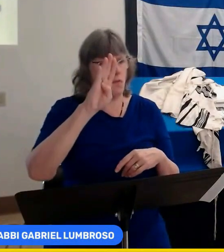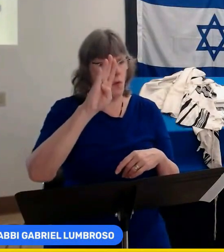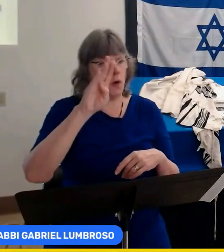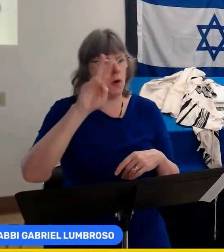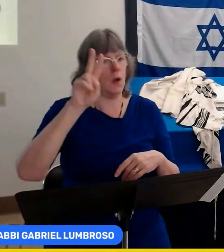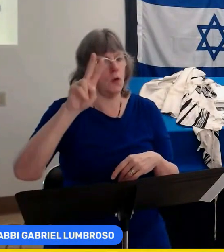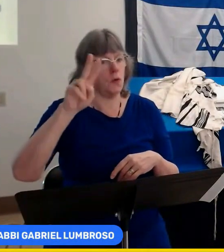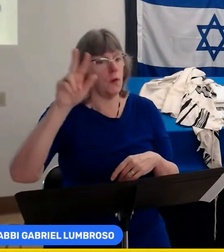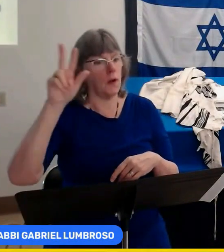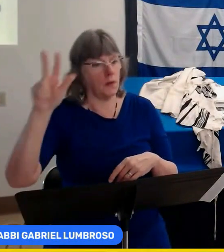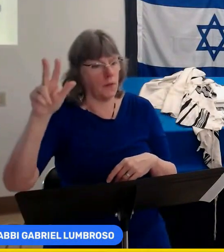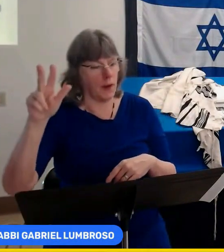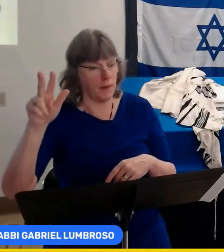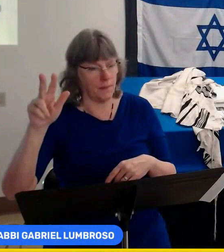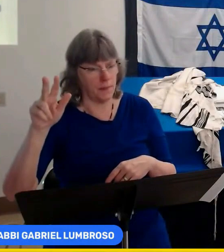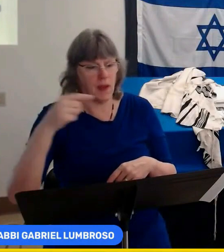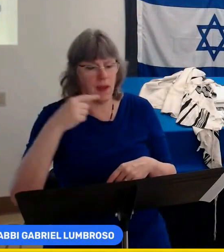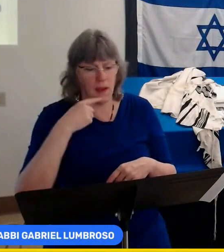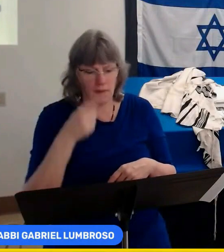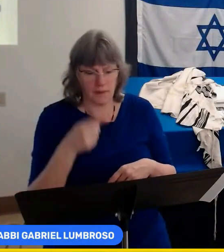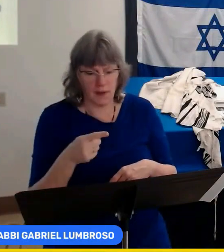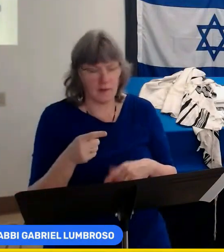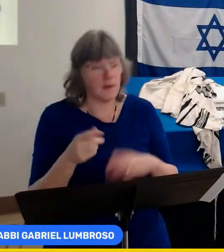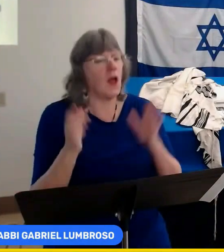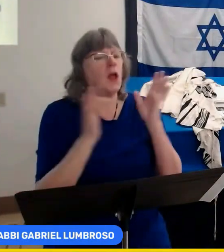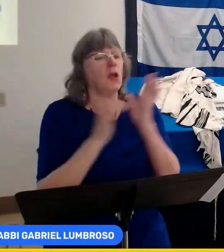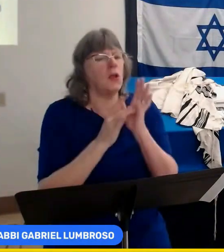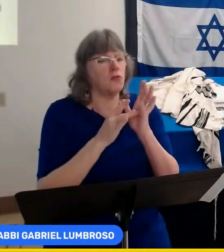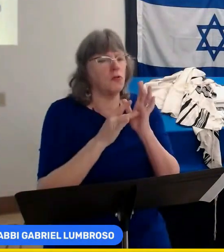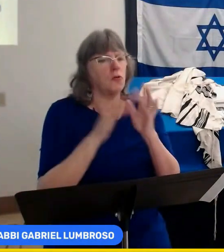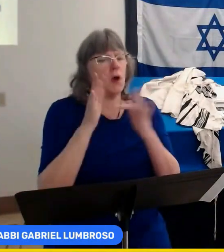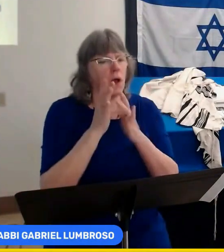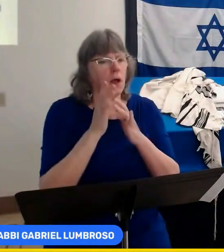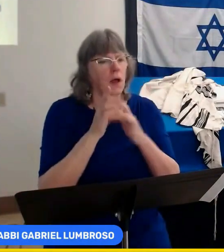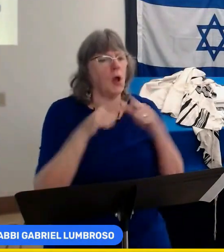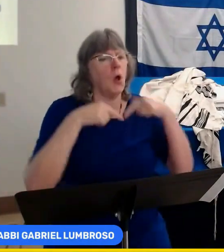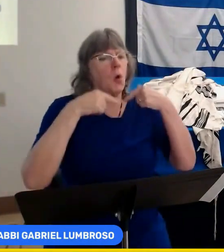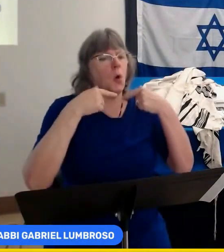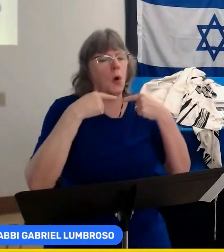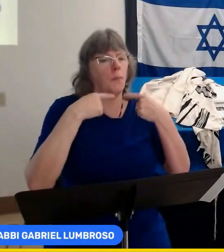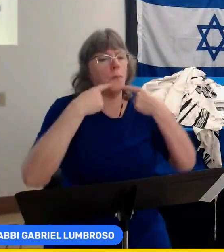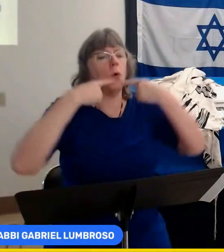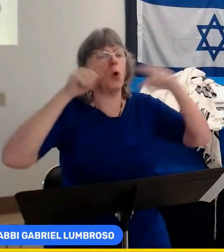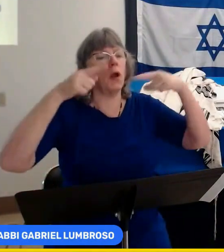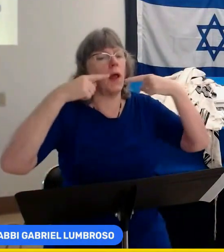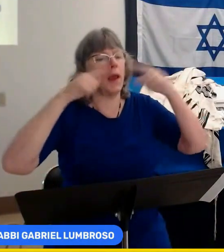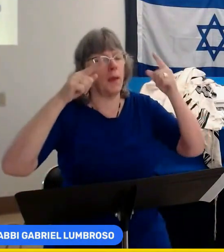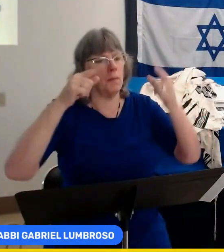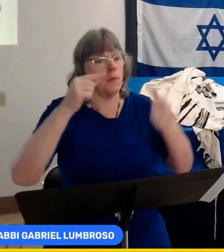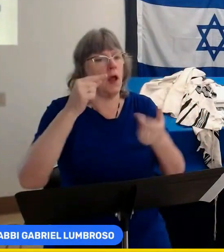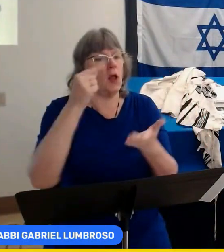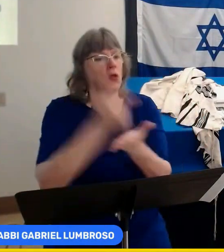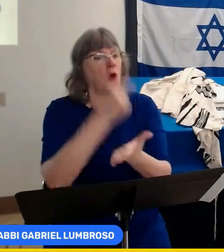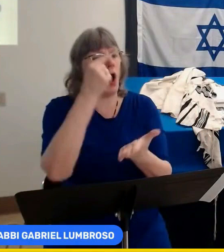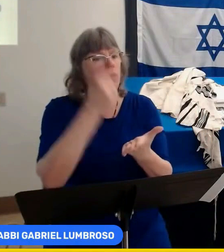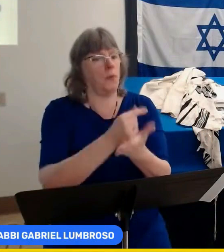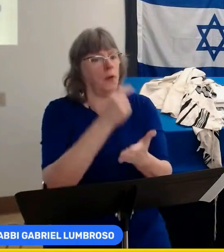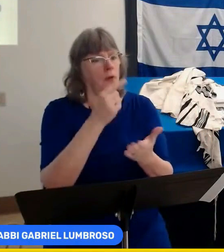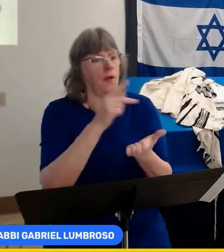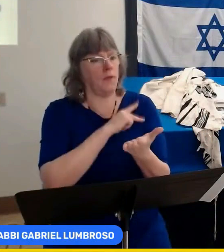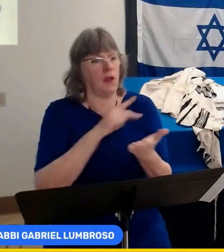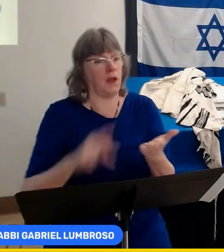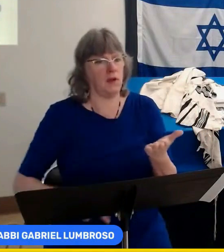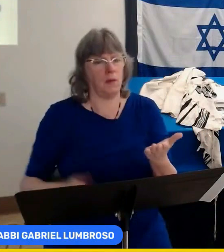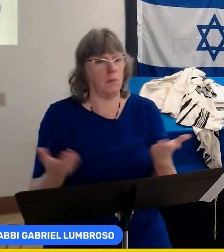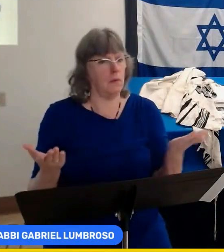he says, Yeshua went teaching in the synagogue, proclaiming the gospel of the kingdom. It just gives